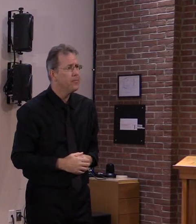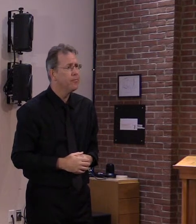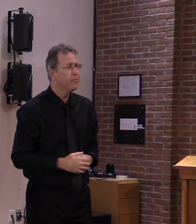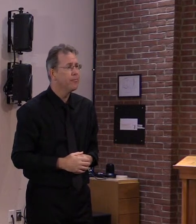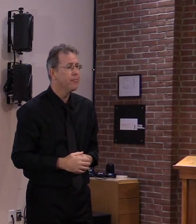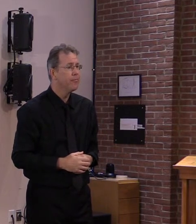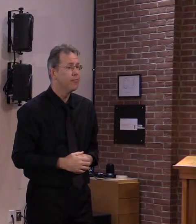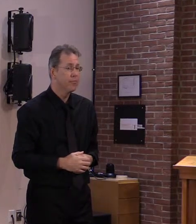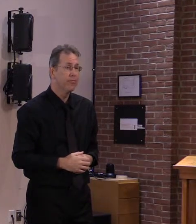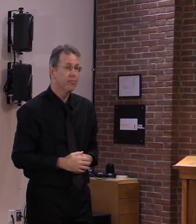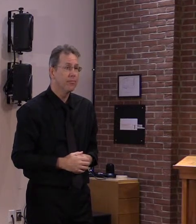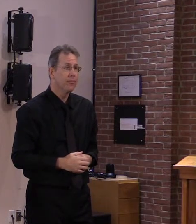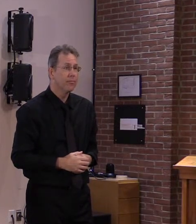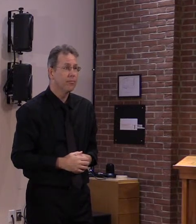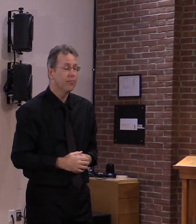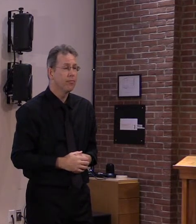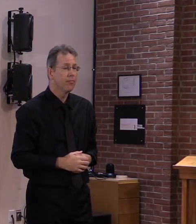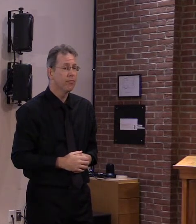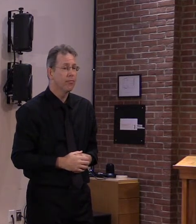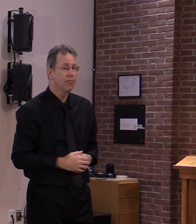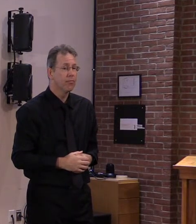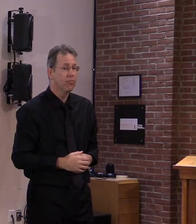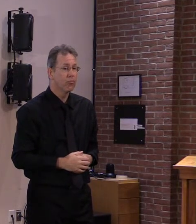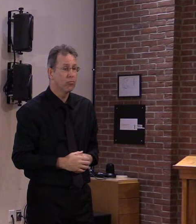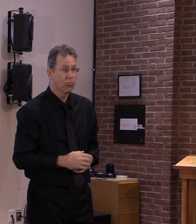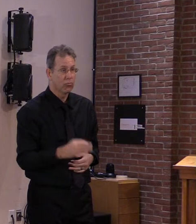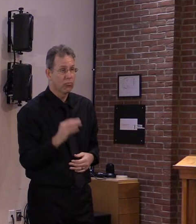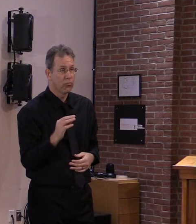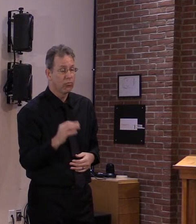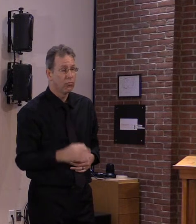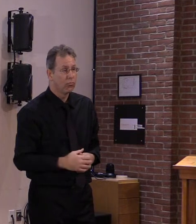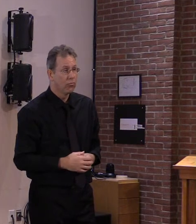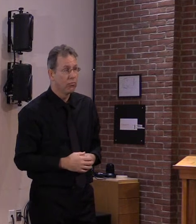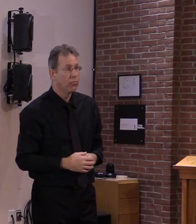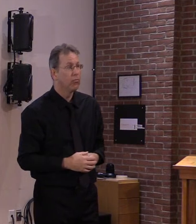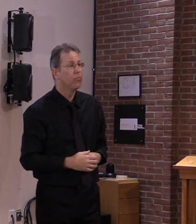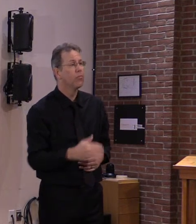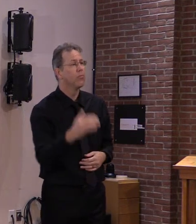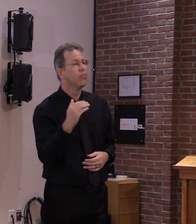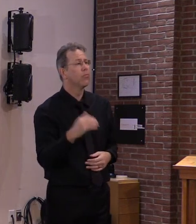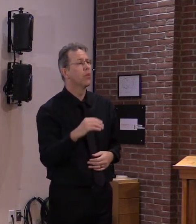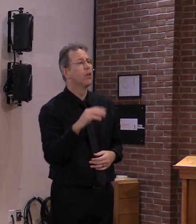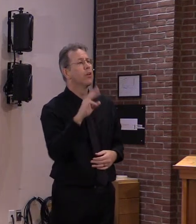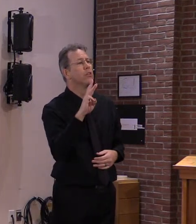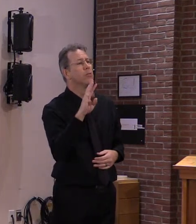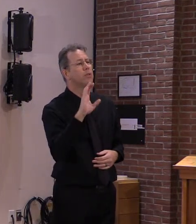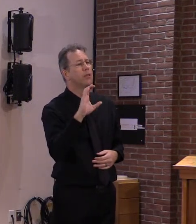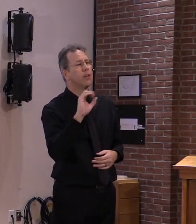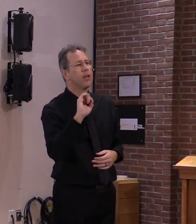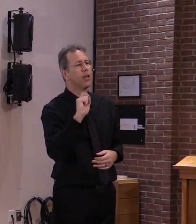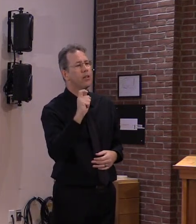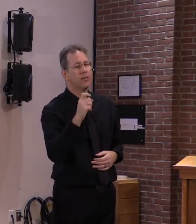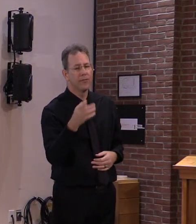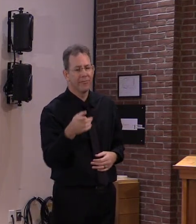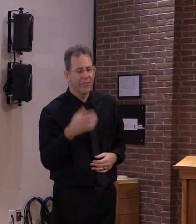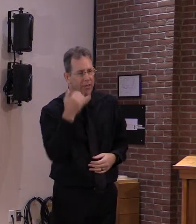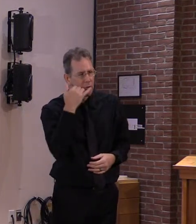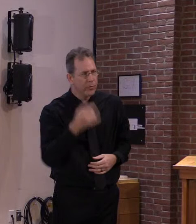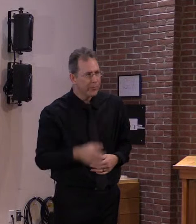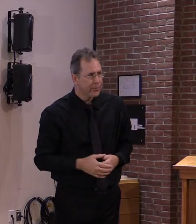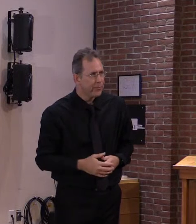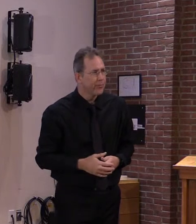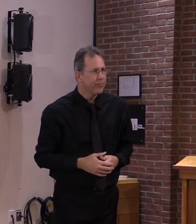ask students next week. It's gotten, of course, you may have seen, it's gotten some national attention as well. I'm wondering what